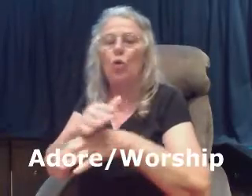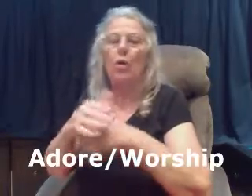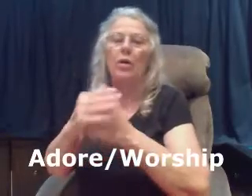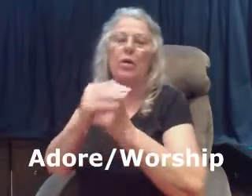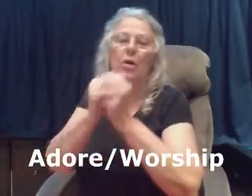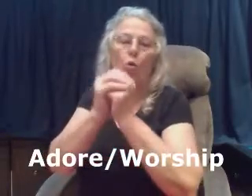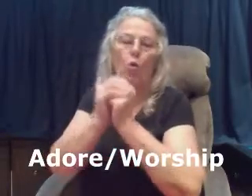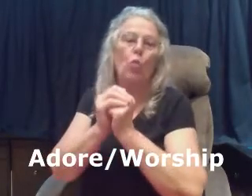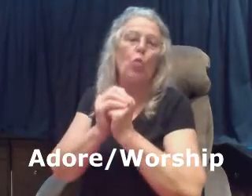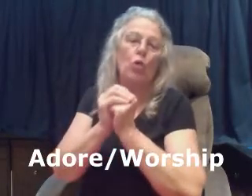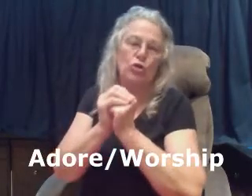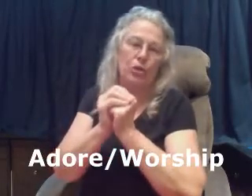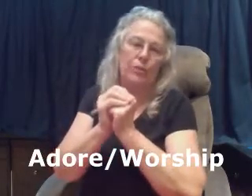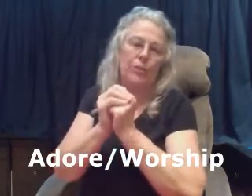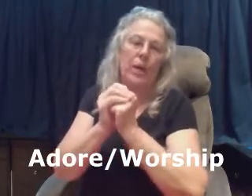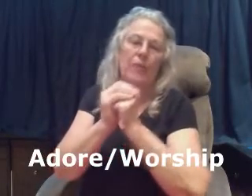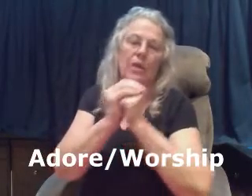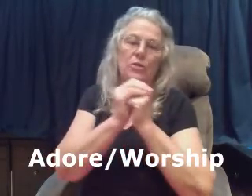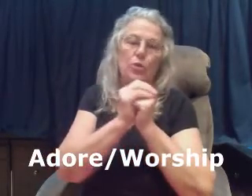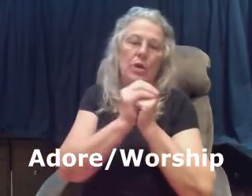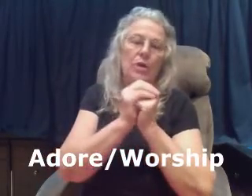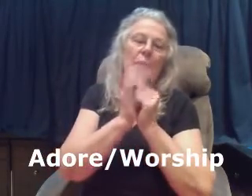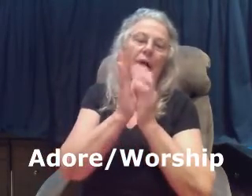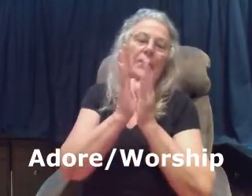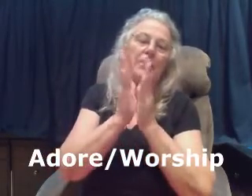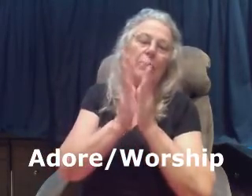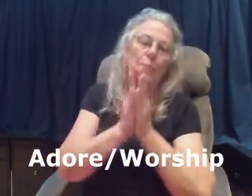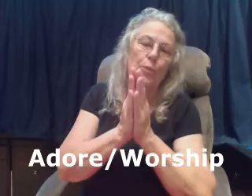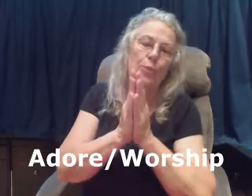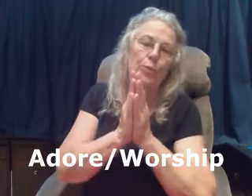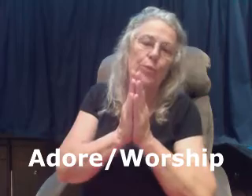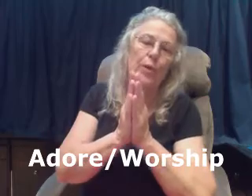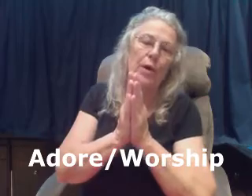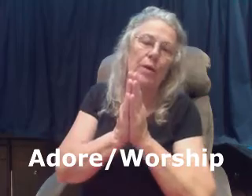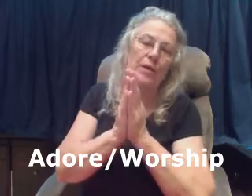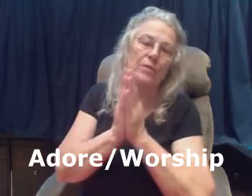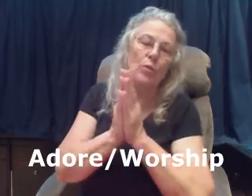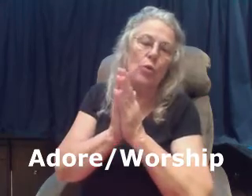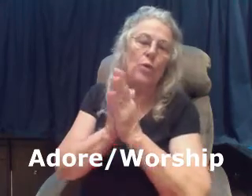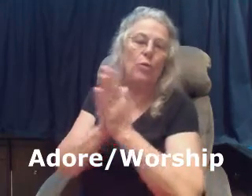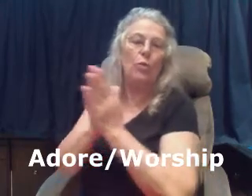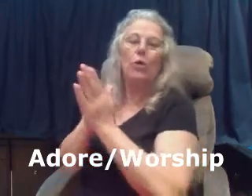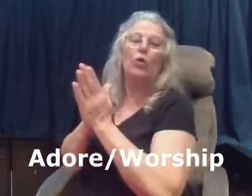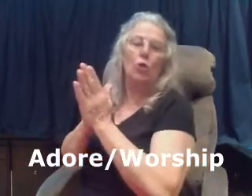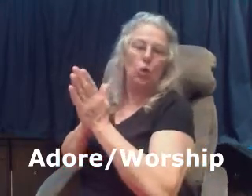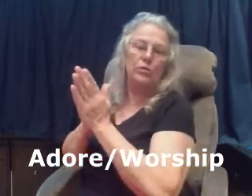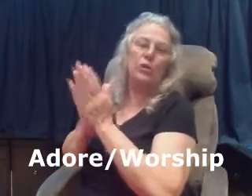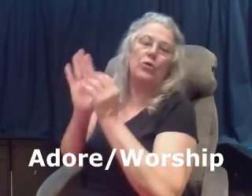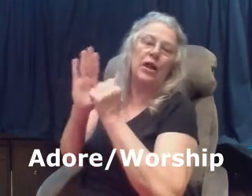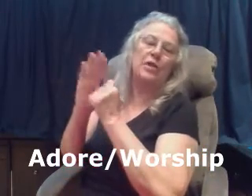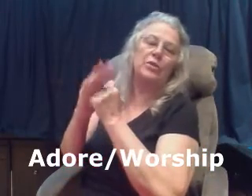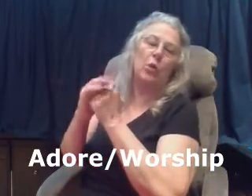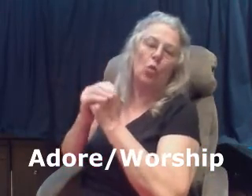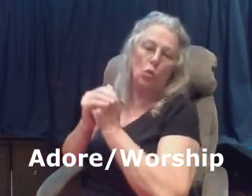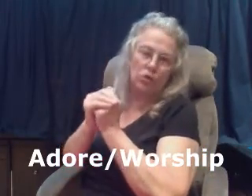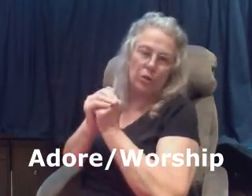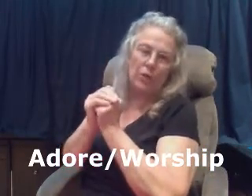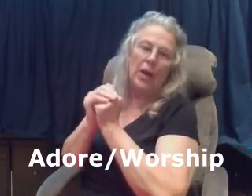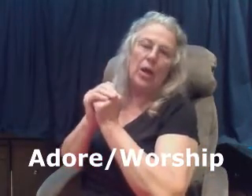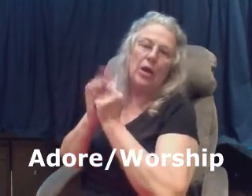Adore, or worship. That's where prayer is more where you're closing your hands, but worship